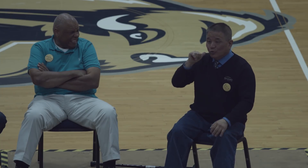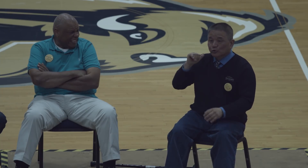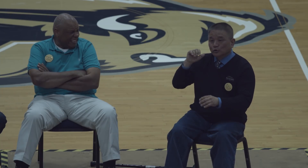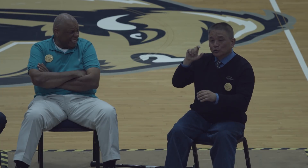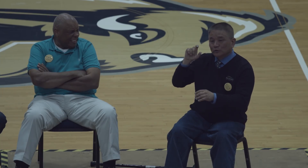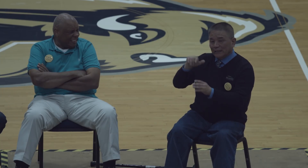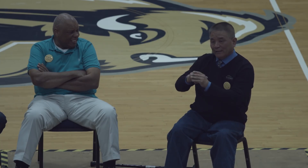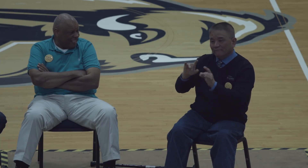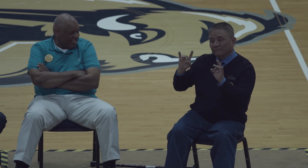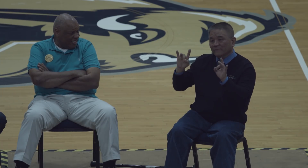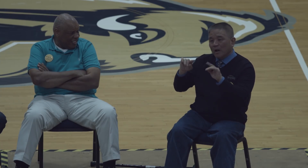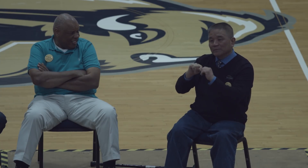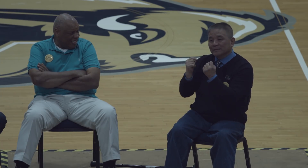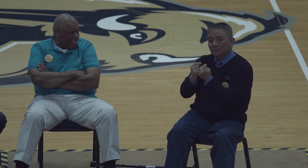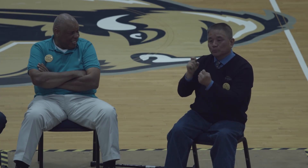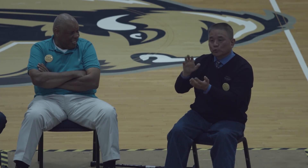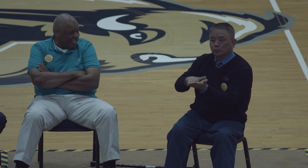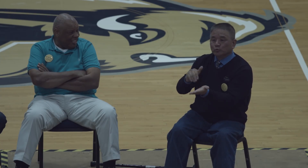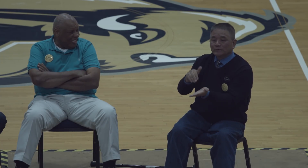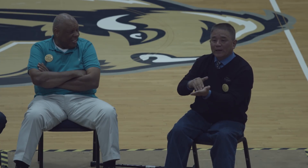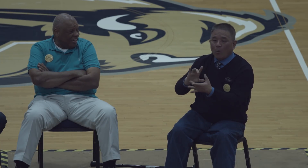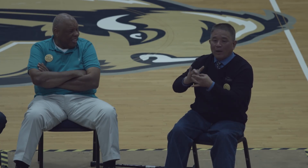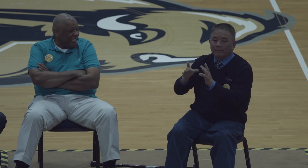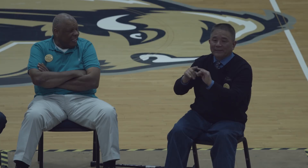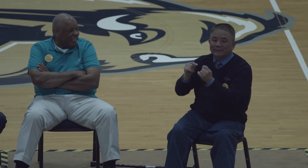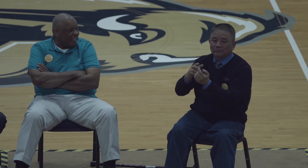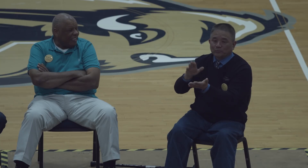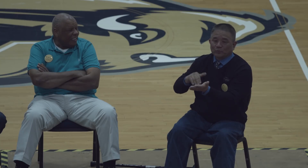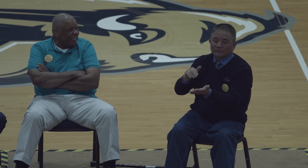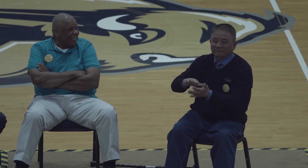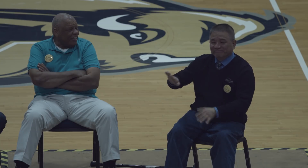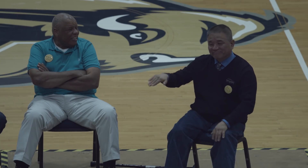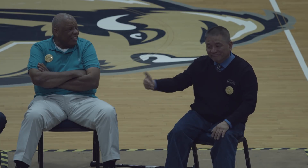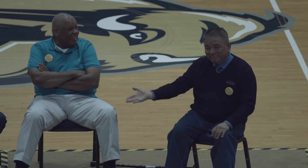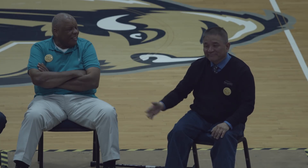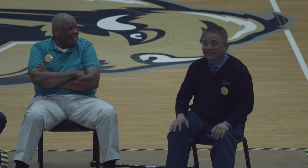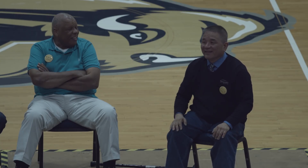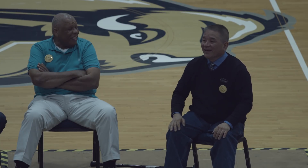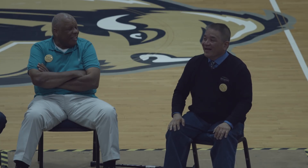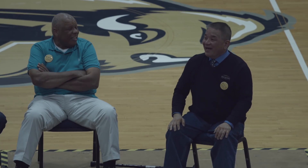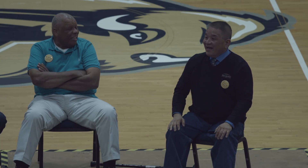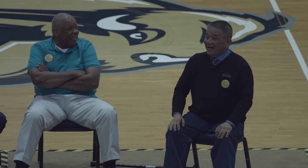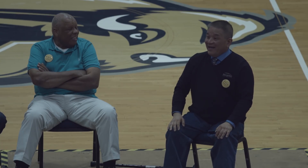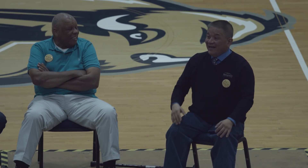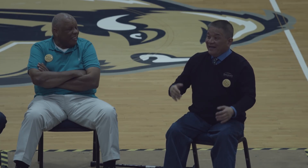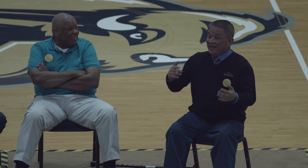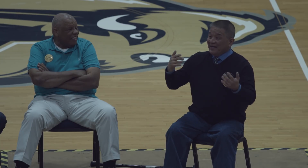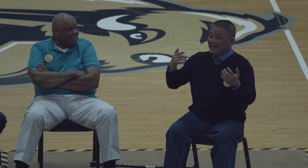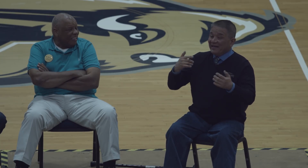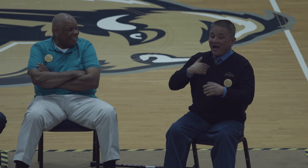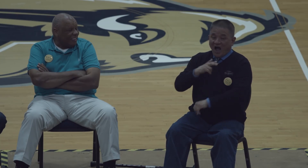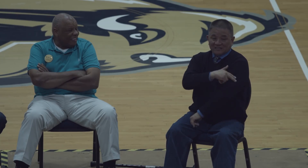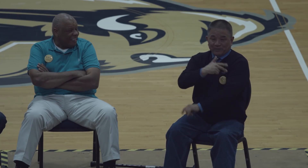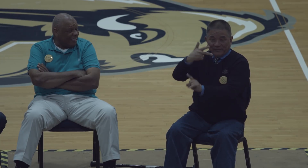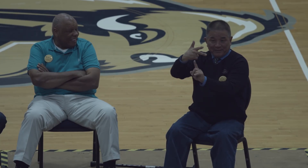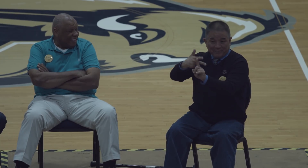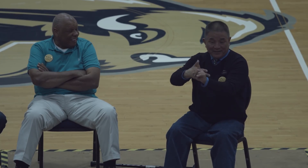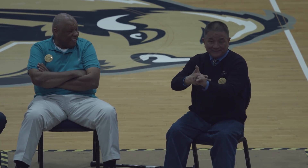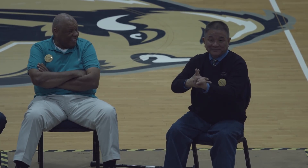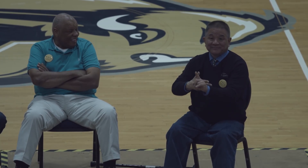there. She was on the volleyball team and was going to the Olympics,